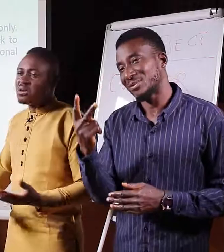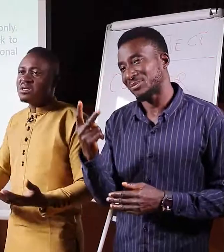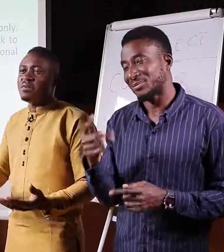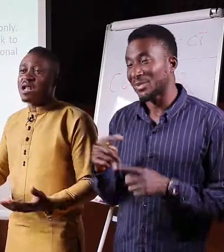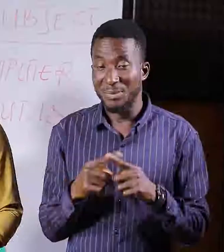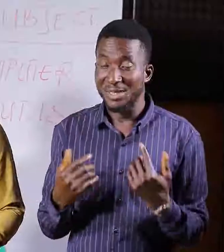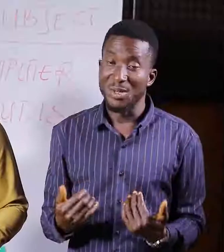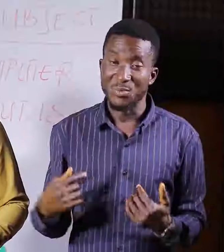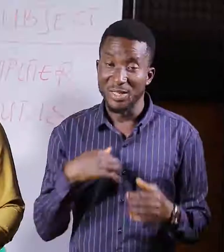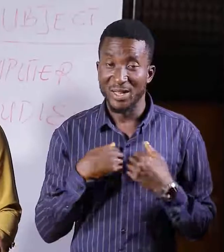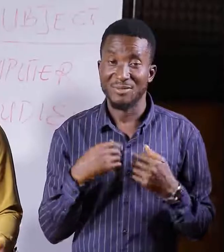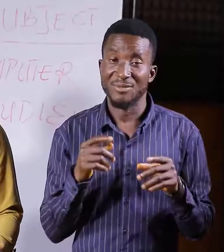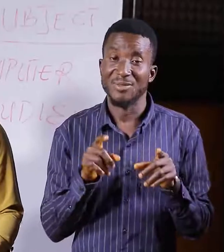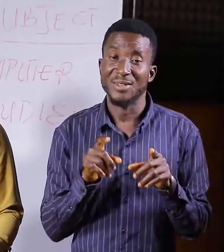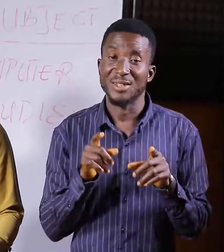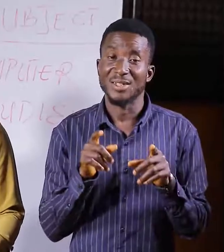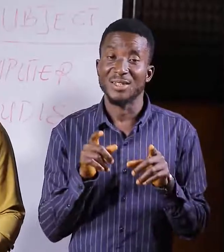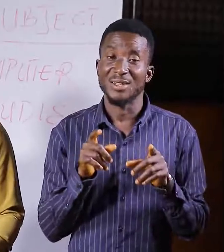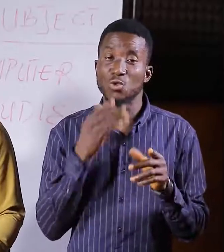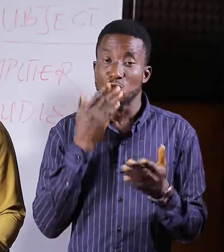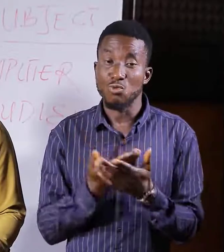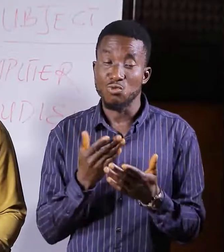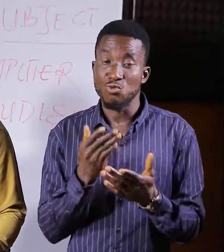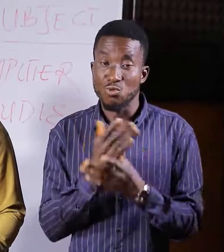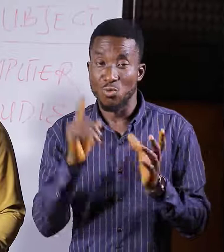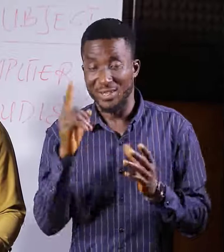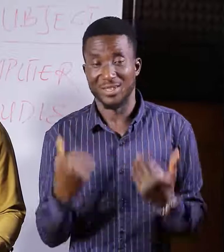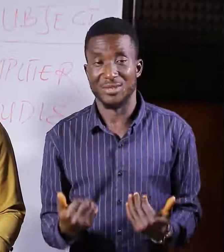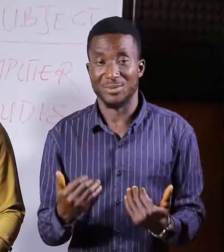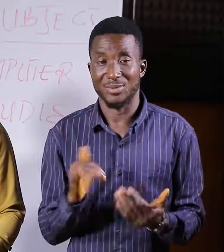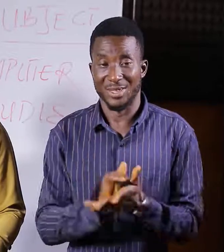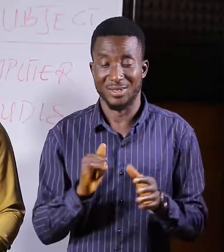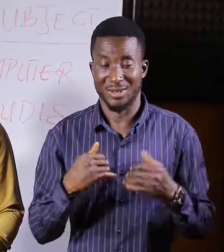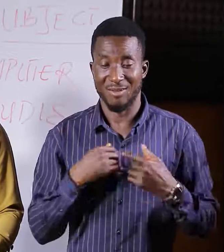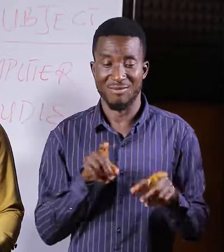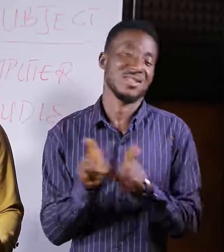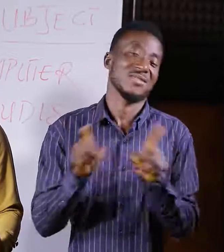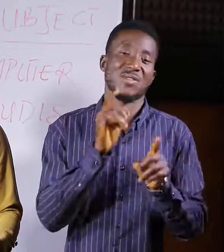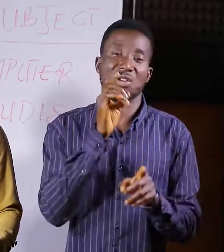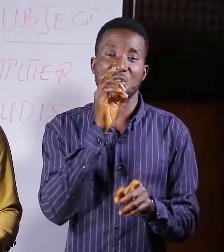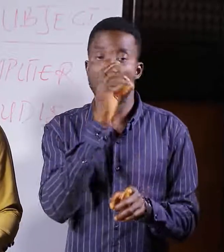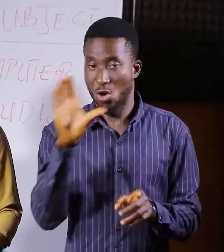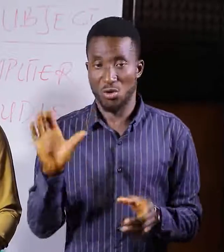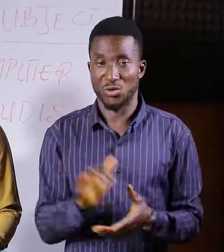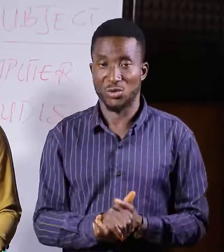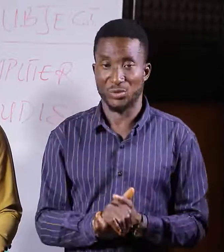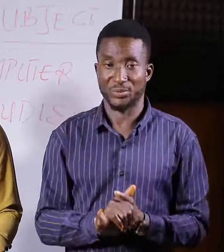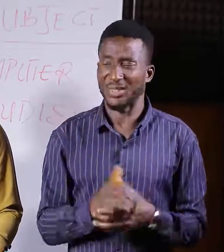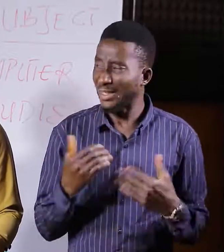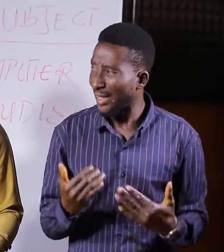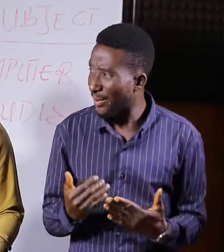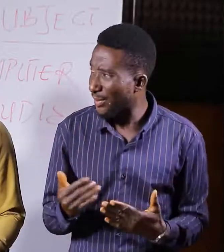color, the black color, and the white color. Likewise, this monitor, It does not come with a lot of